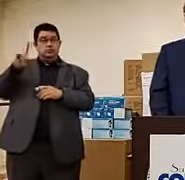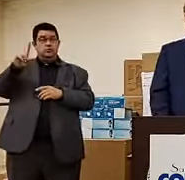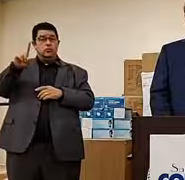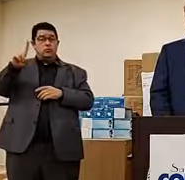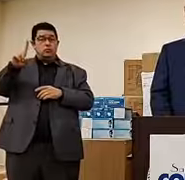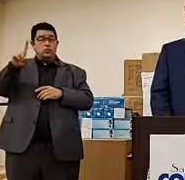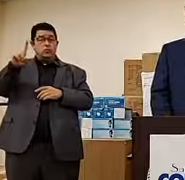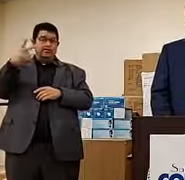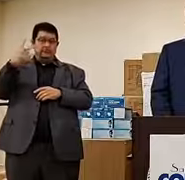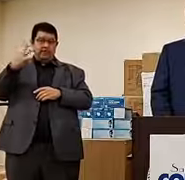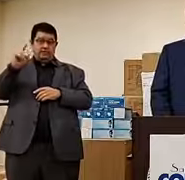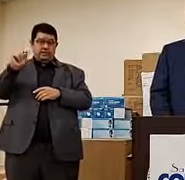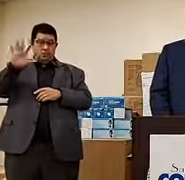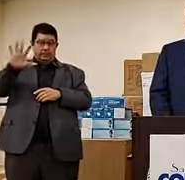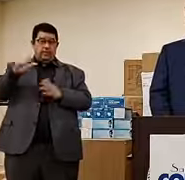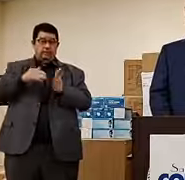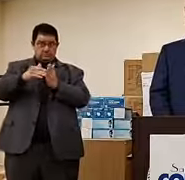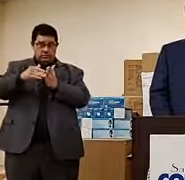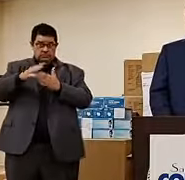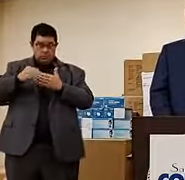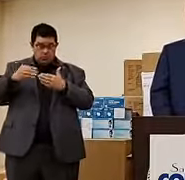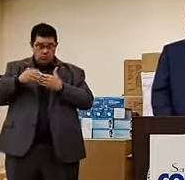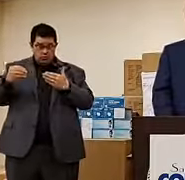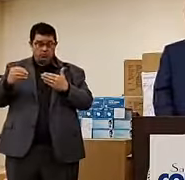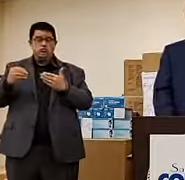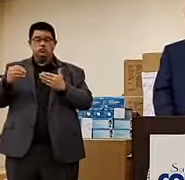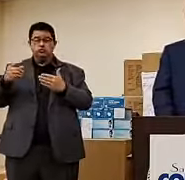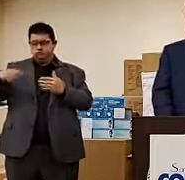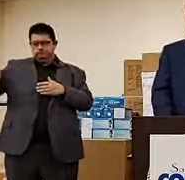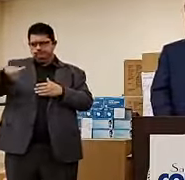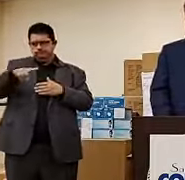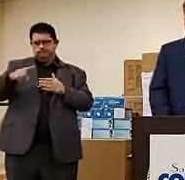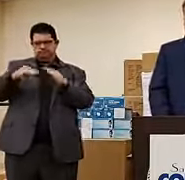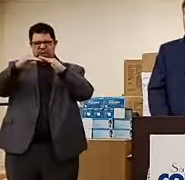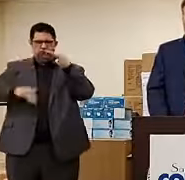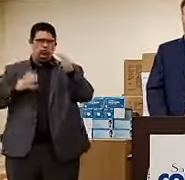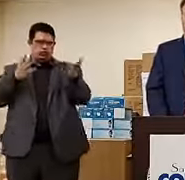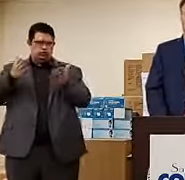for access to healthcare services by residents in these underserved areas.